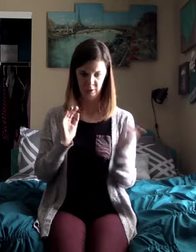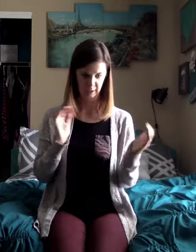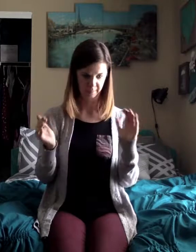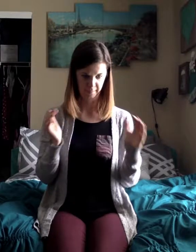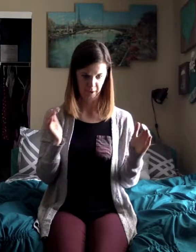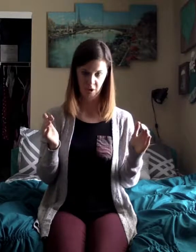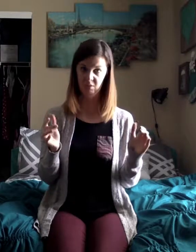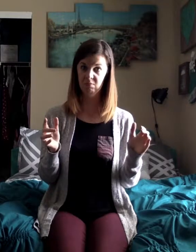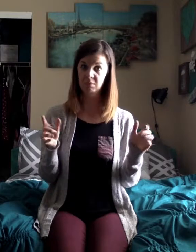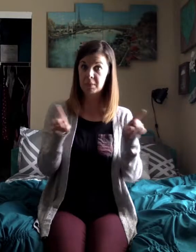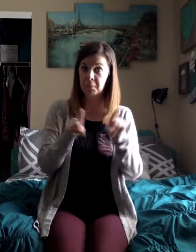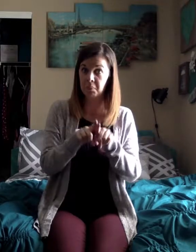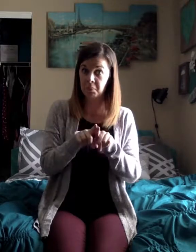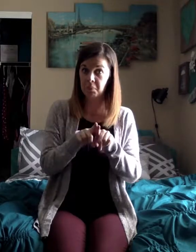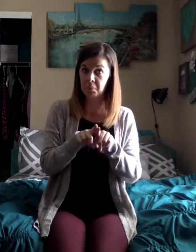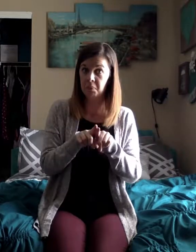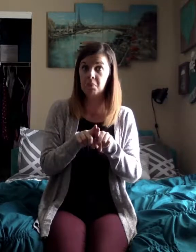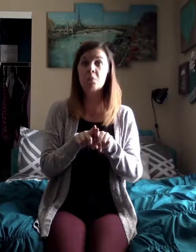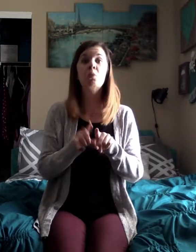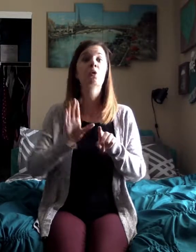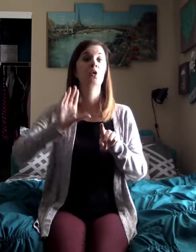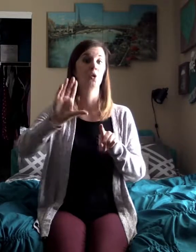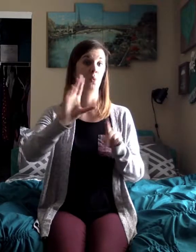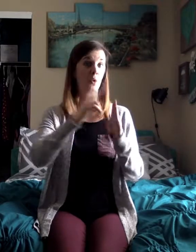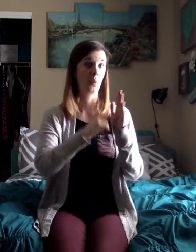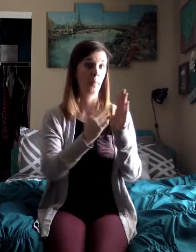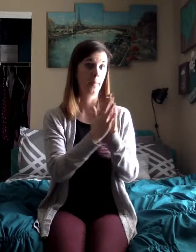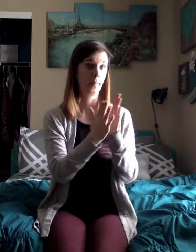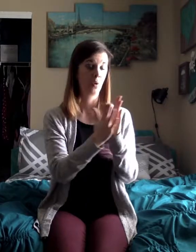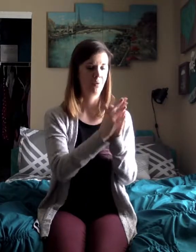So in the graphic organizer, you need to list at least 3.